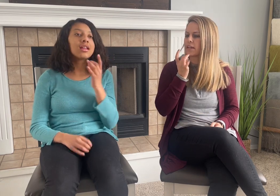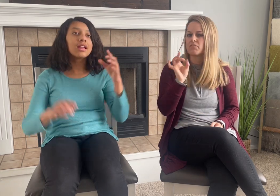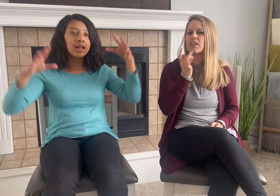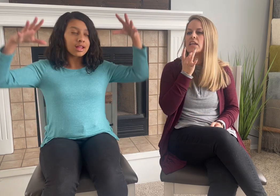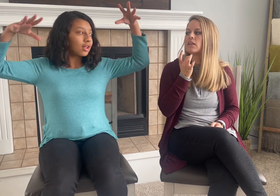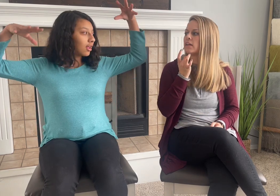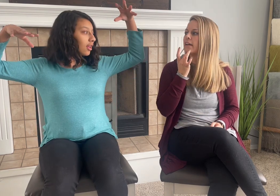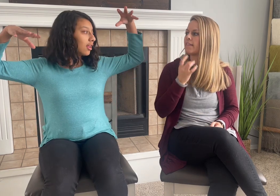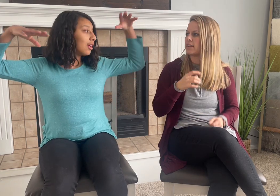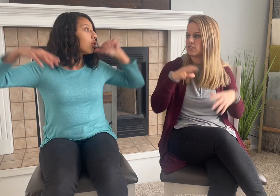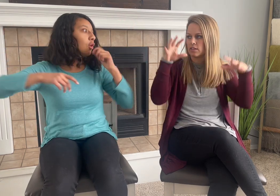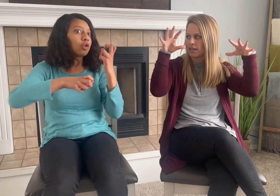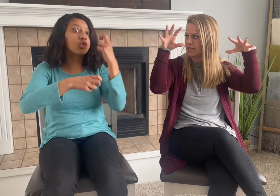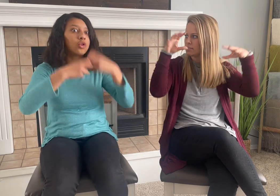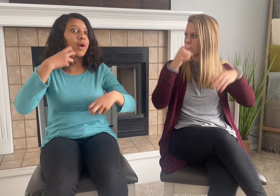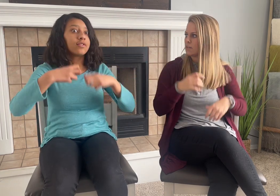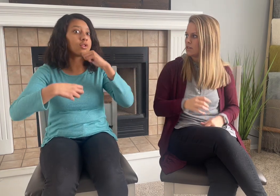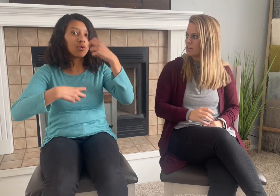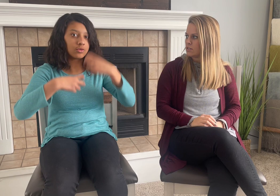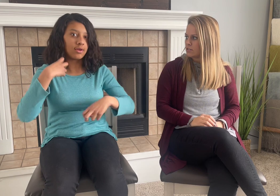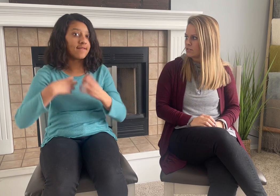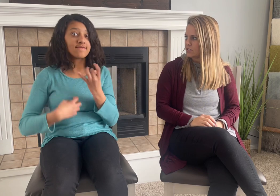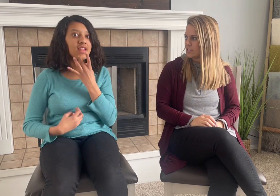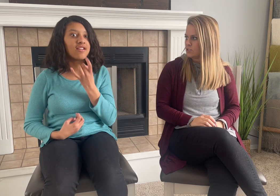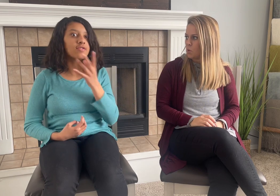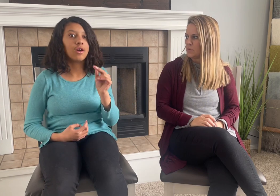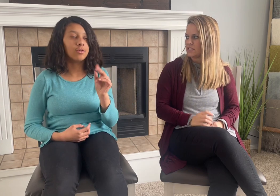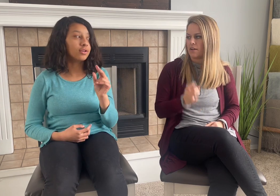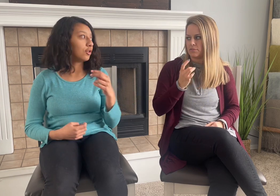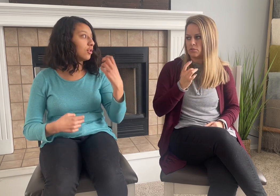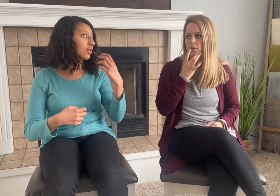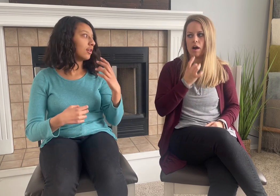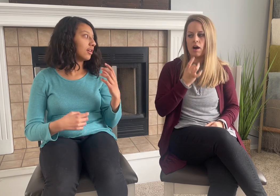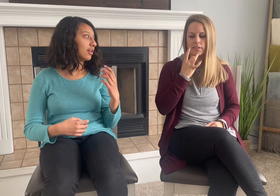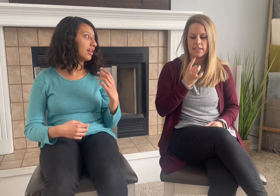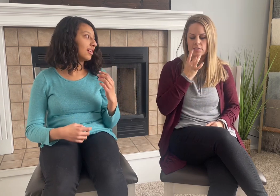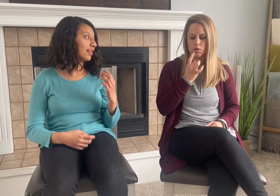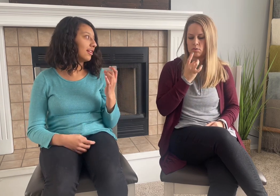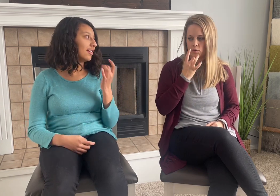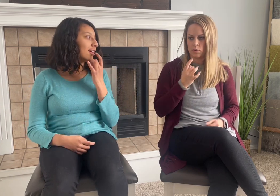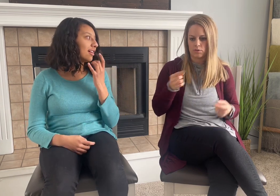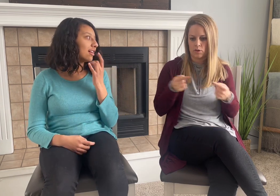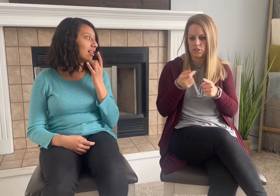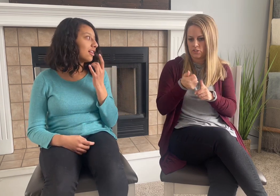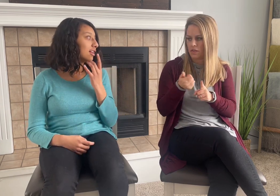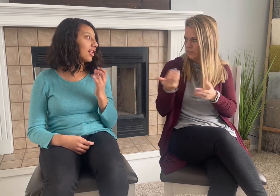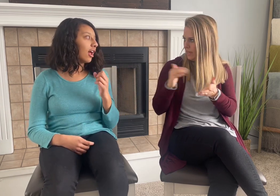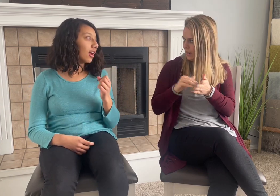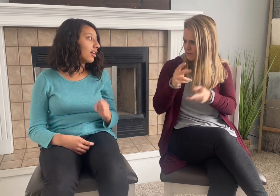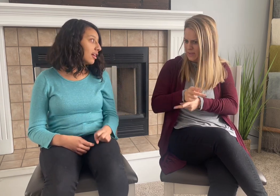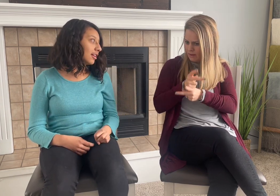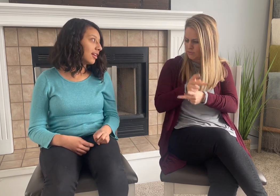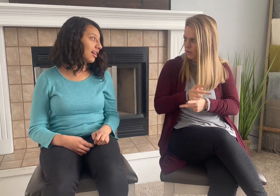like flicking, and then the lights. Hey, don't be tough. Don't do it hard. Like don't, don't hurt yourself. Again, you have to be careful.